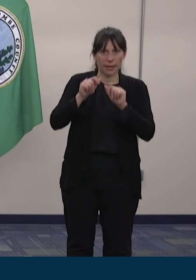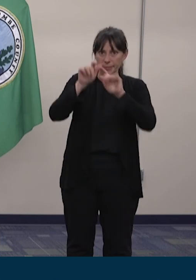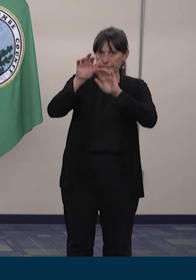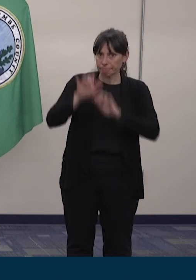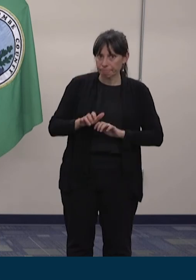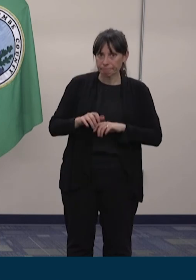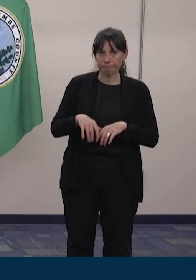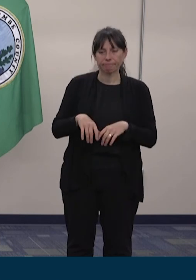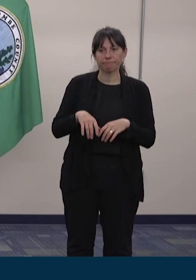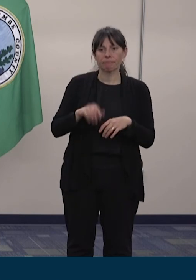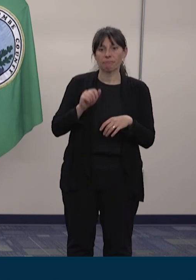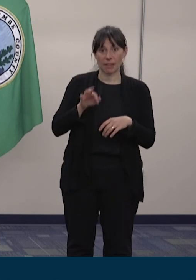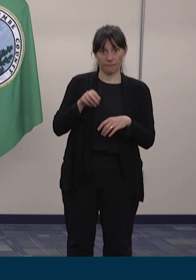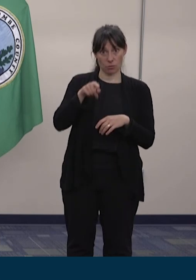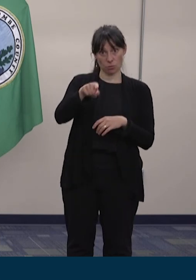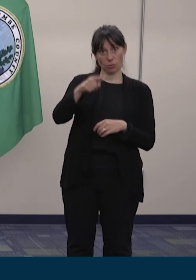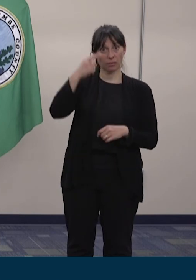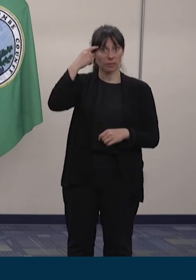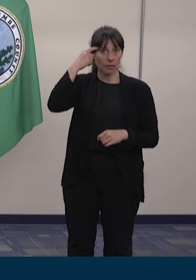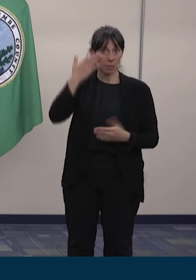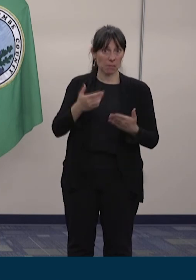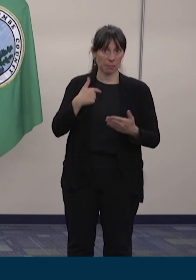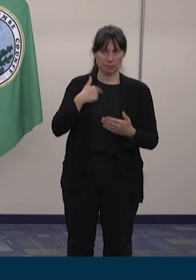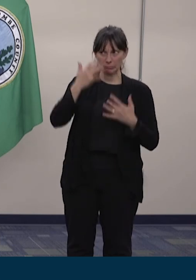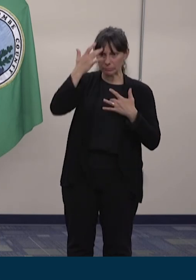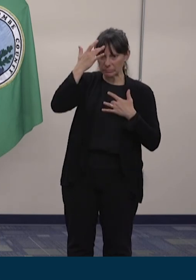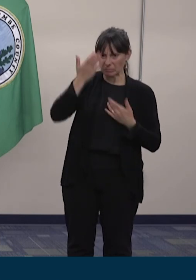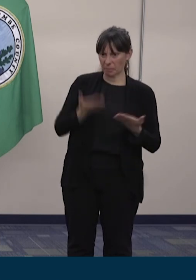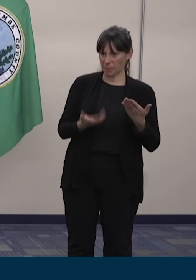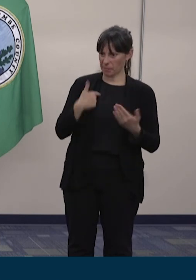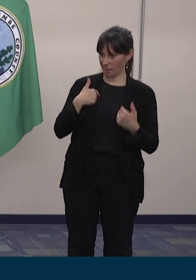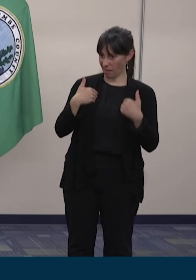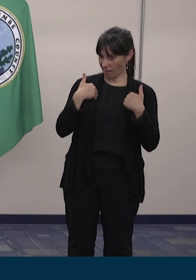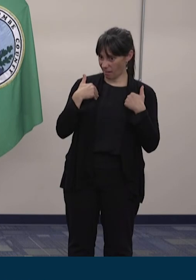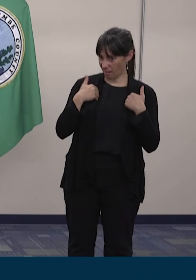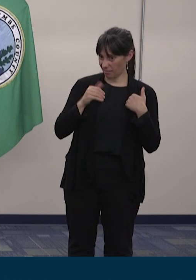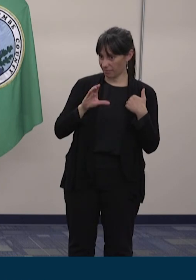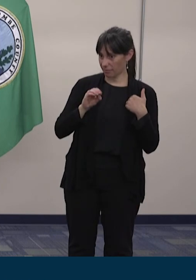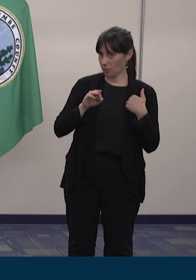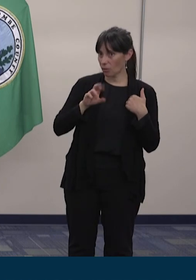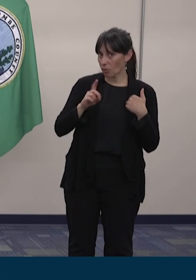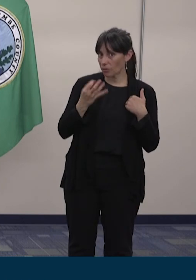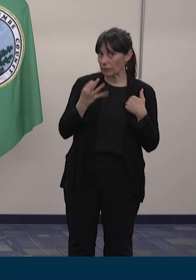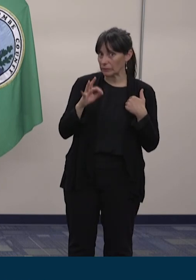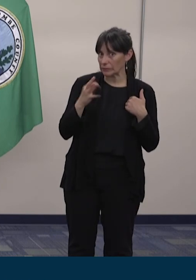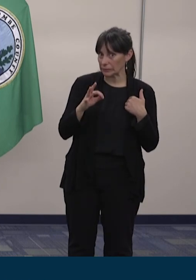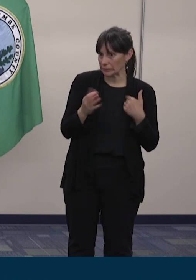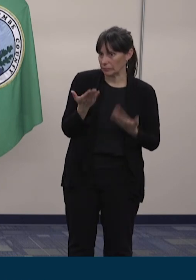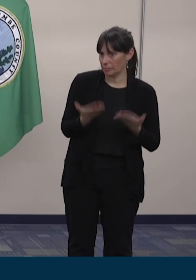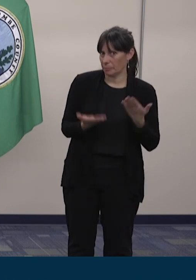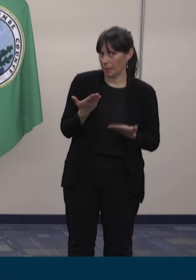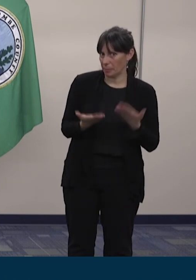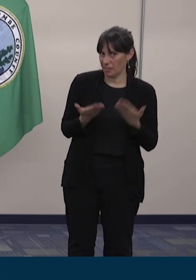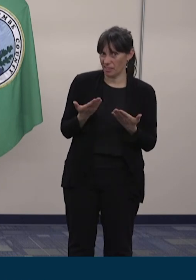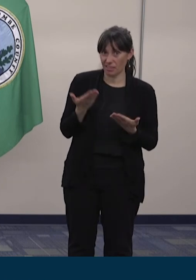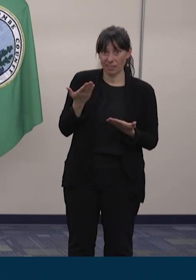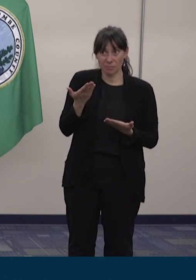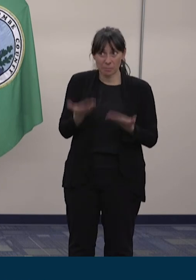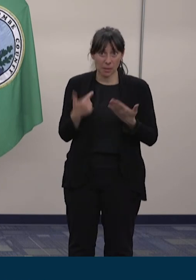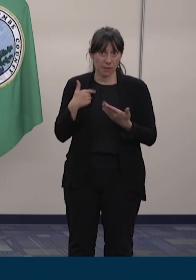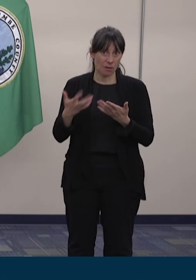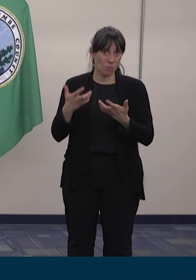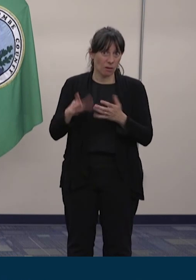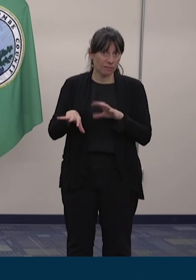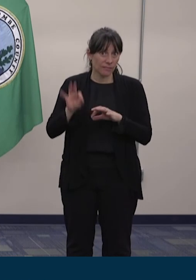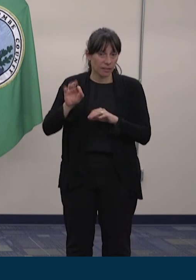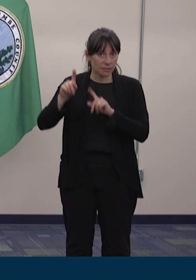for pautas anyone who thinks para that cualquier they may have persona que piensa que COVID-19 tiene el COVID-19 and needs assistance y with que finding necesita testing. asistencia